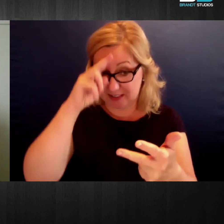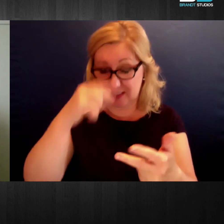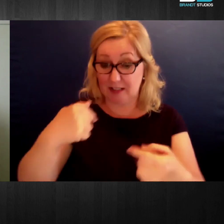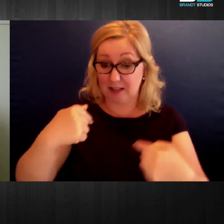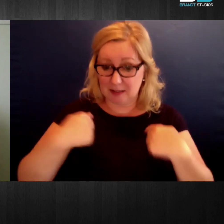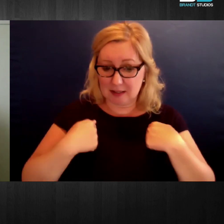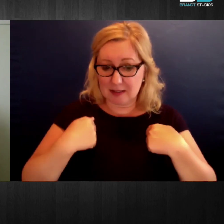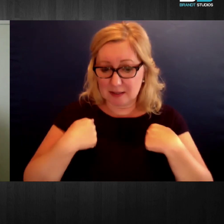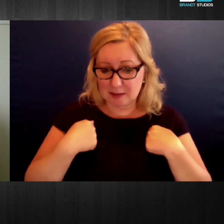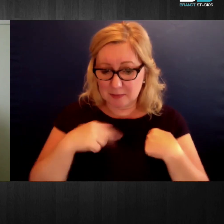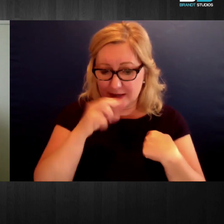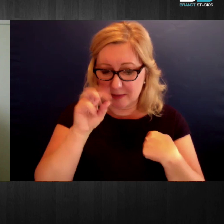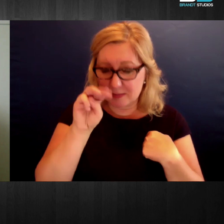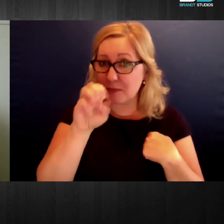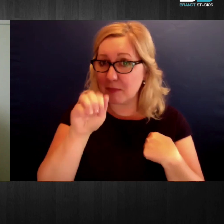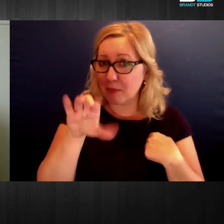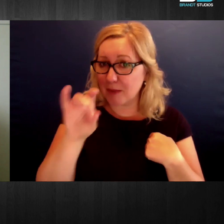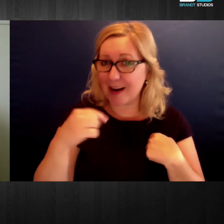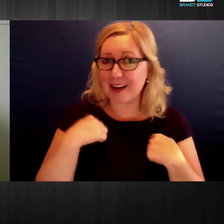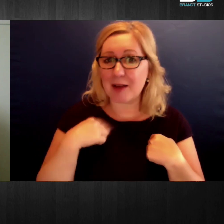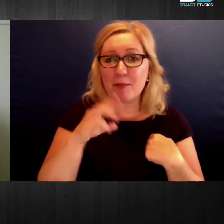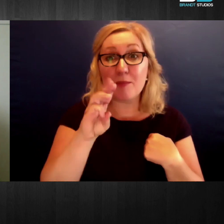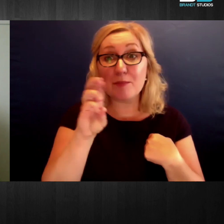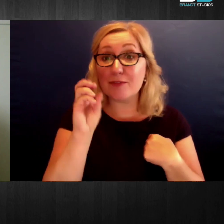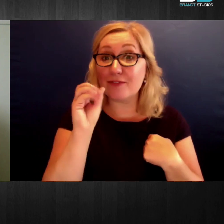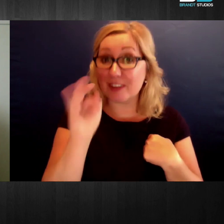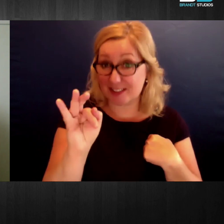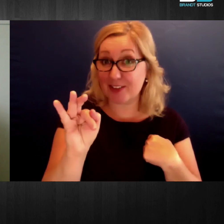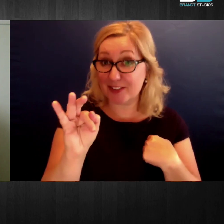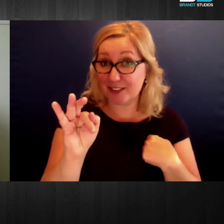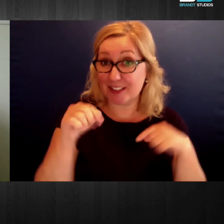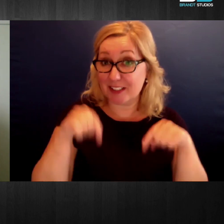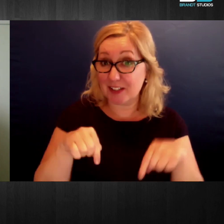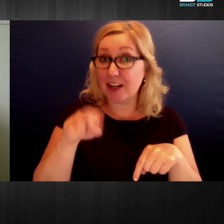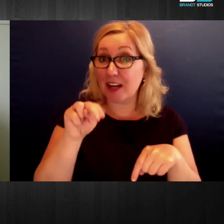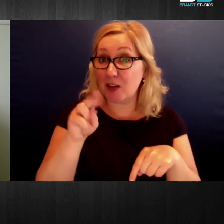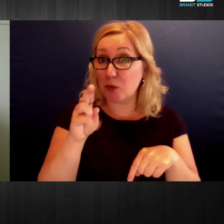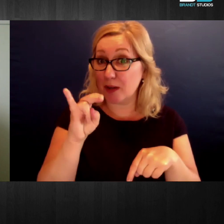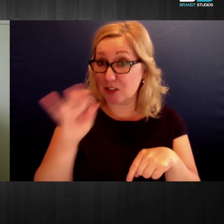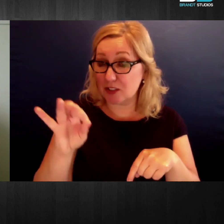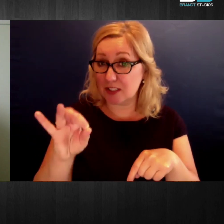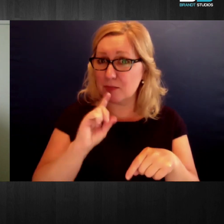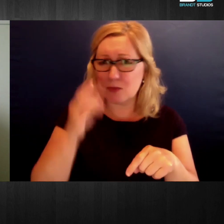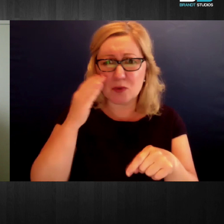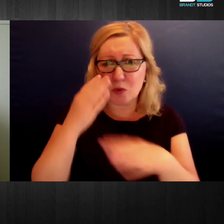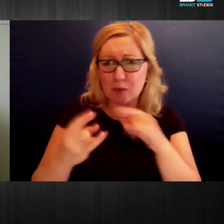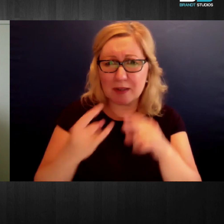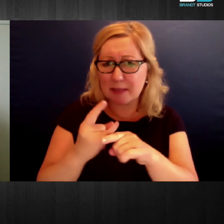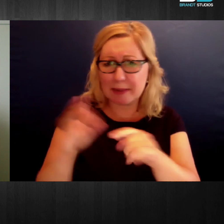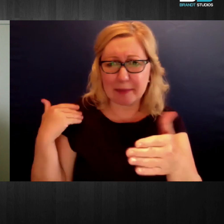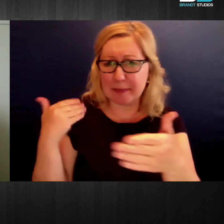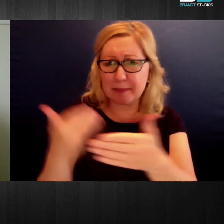global response to these discussions has just been massive. And we thank everyone for tuning in. Each week has just been bigger and